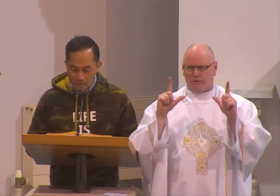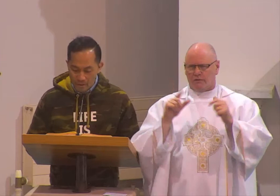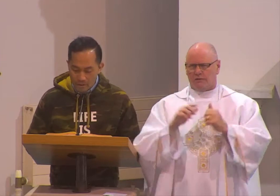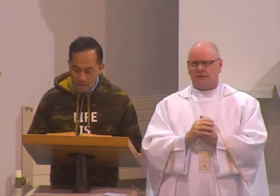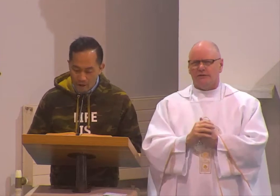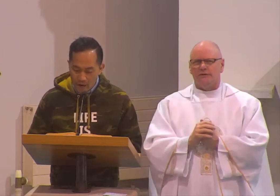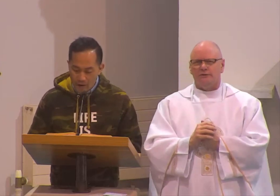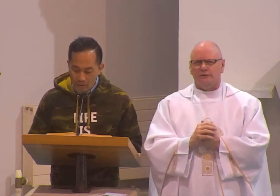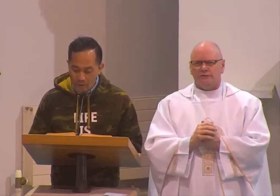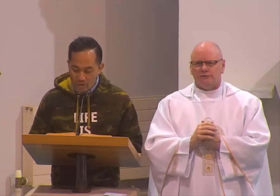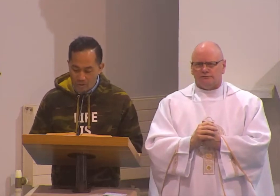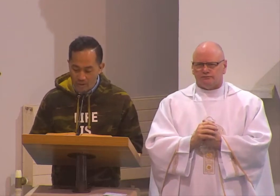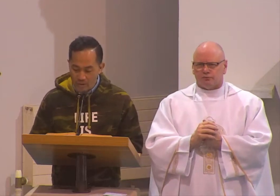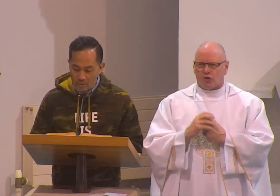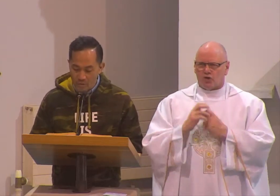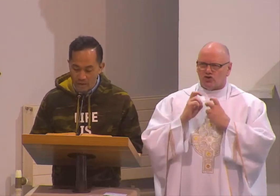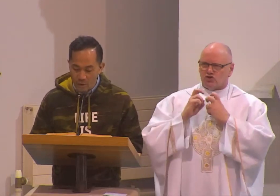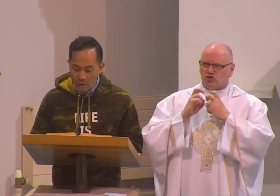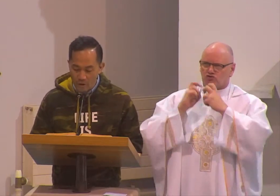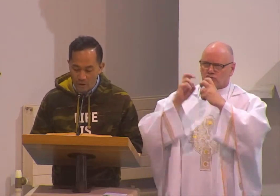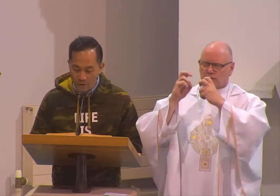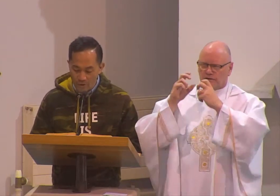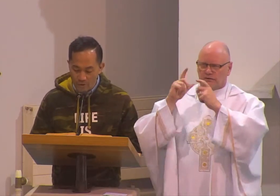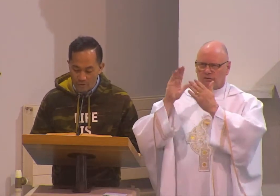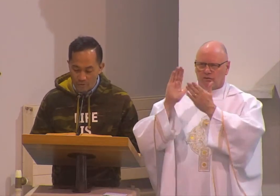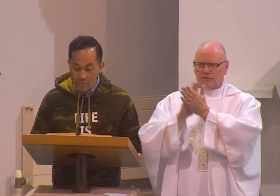Cry out with joy to God all the earth. Response.